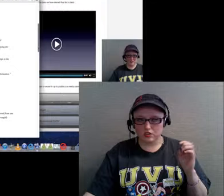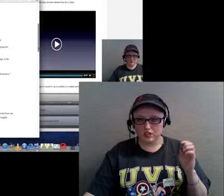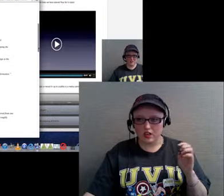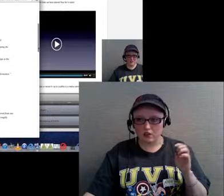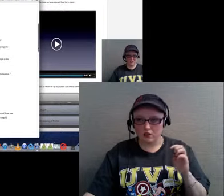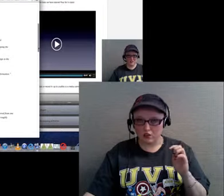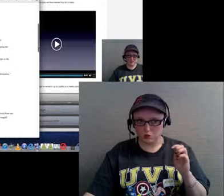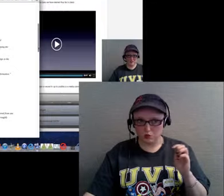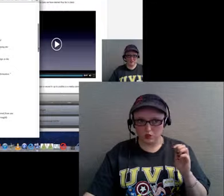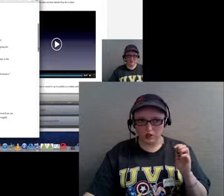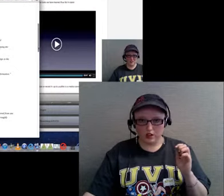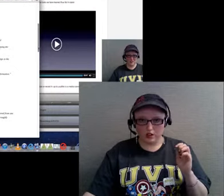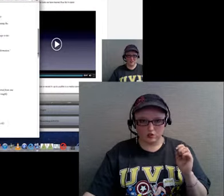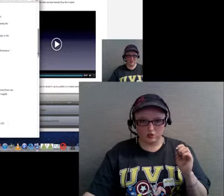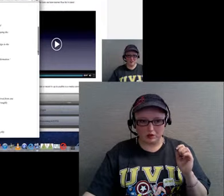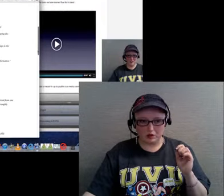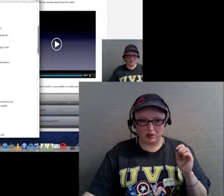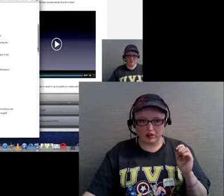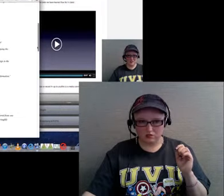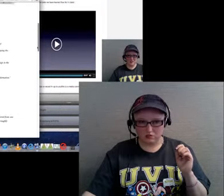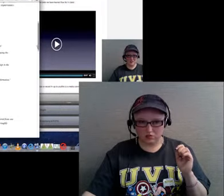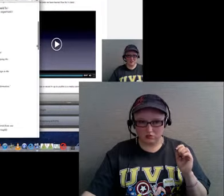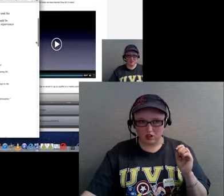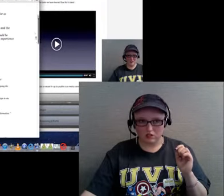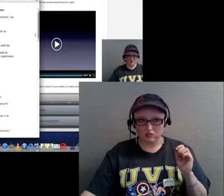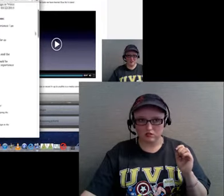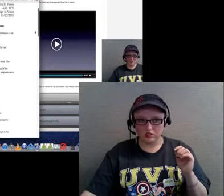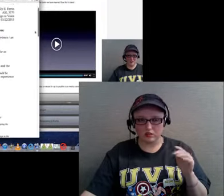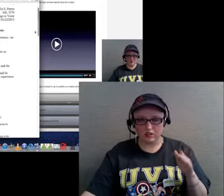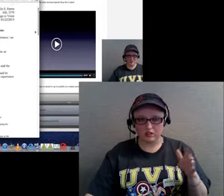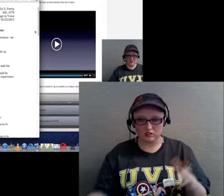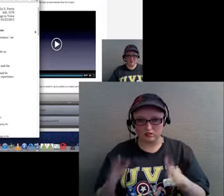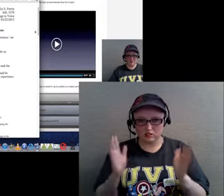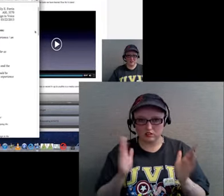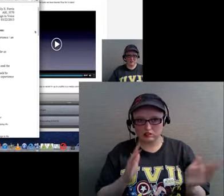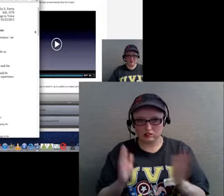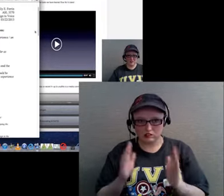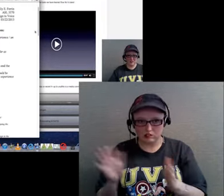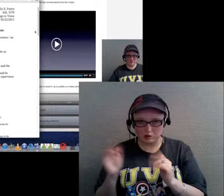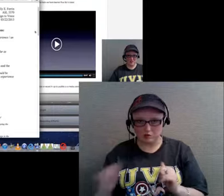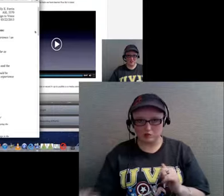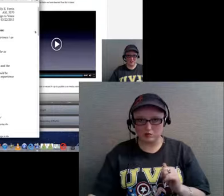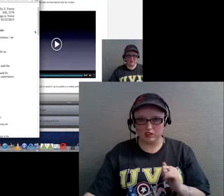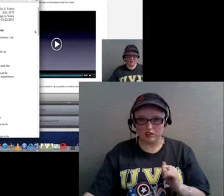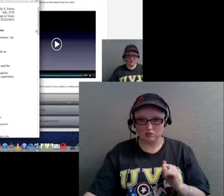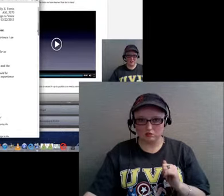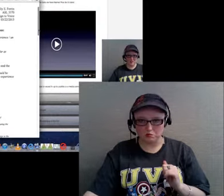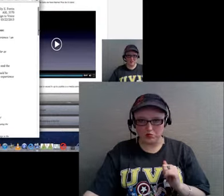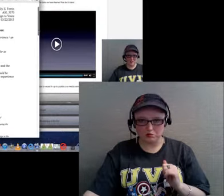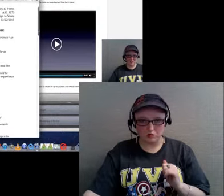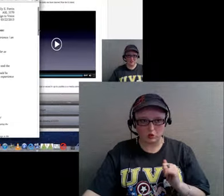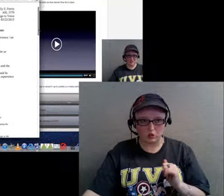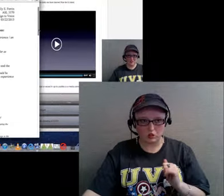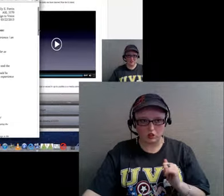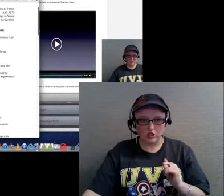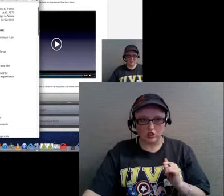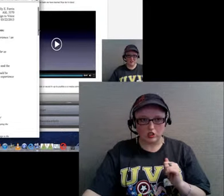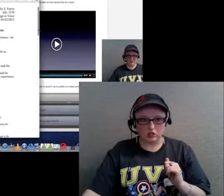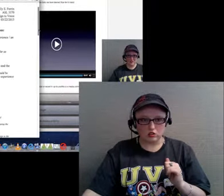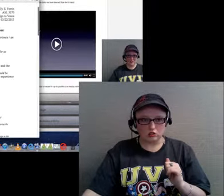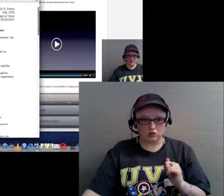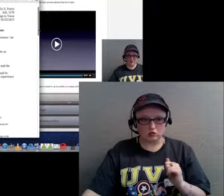So we'll see how it goes. It might be kind of long, but I'll see what I can clip to make it be a little bit